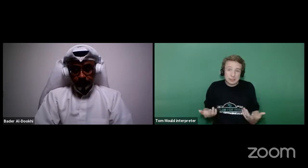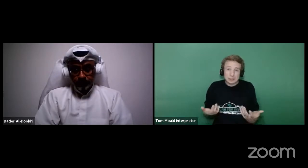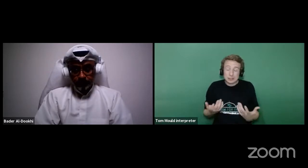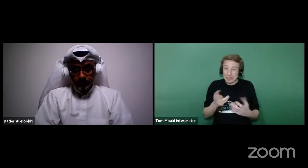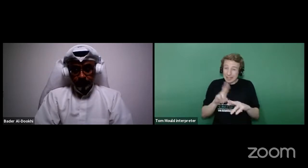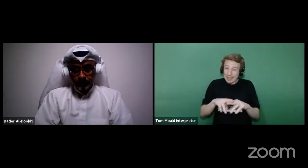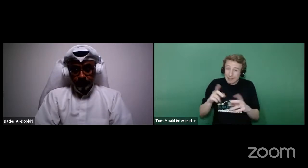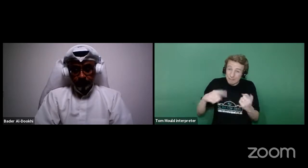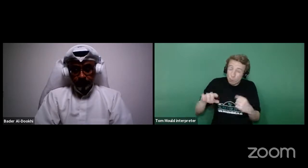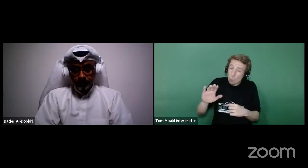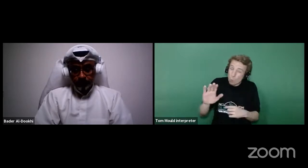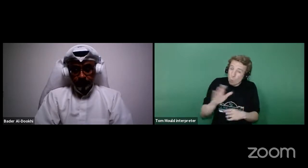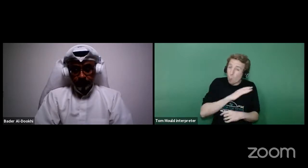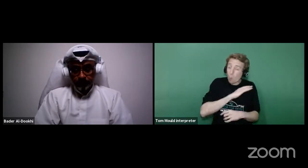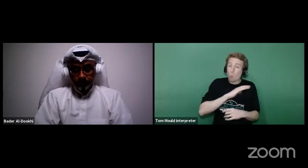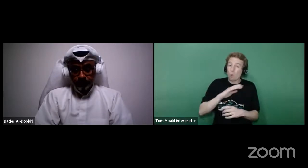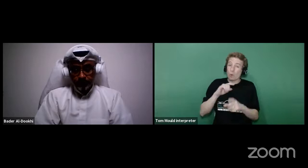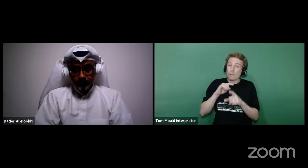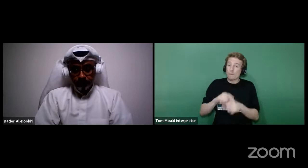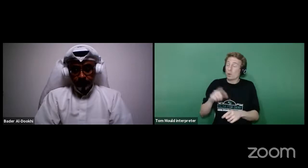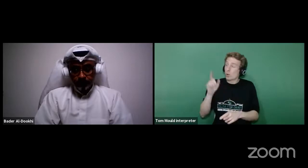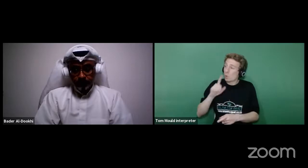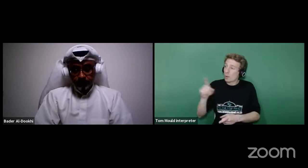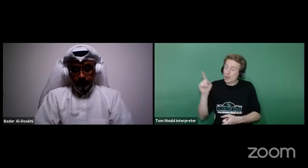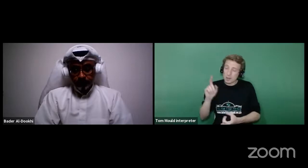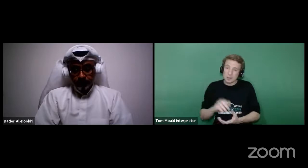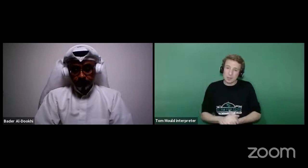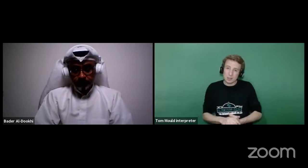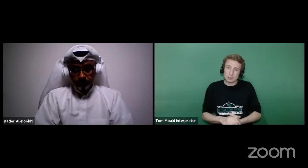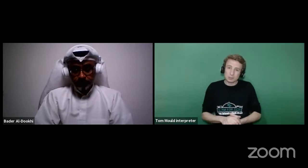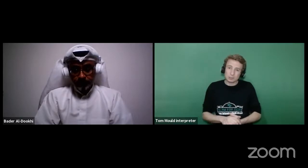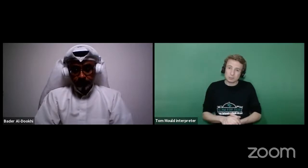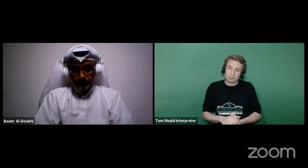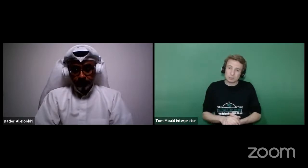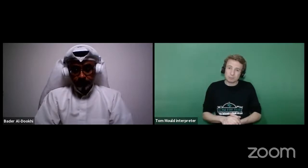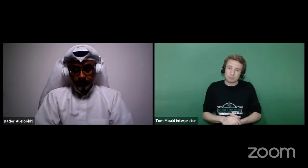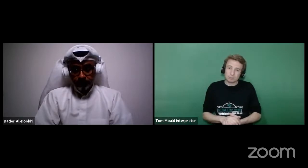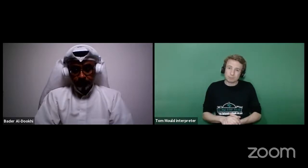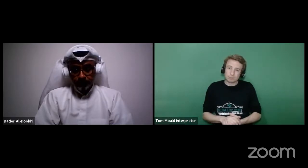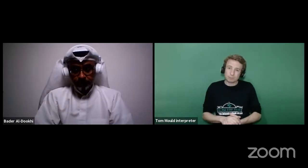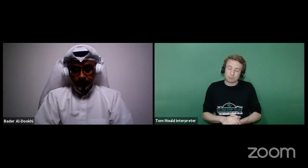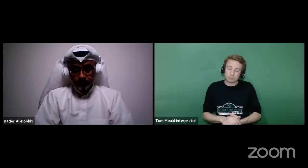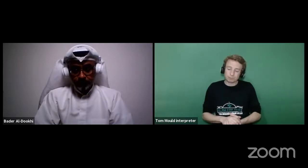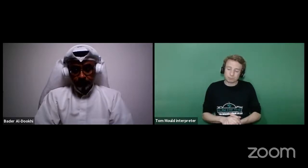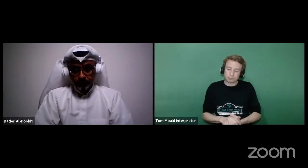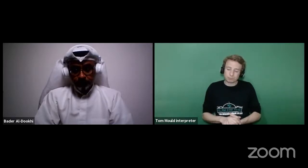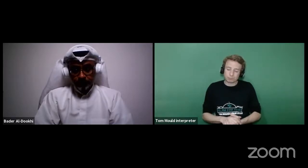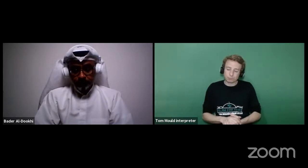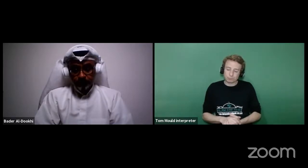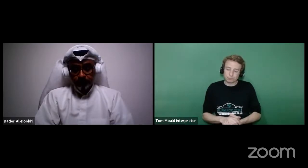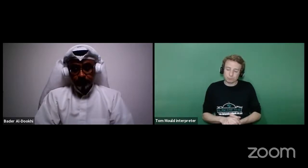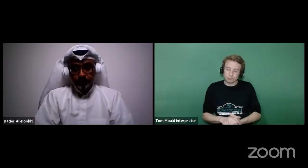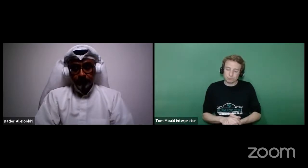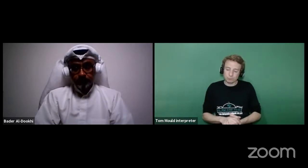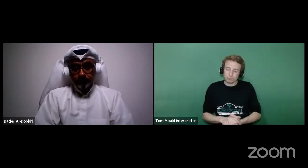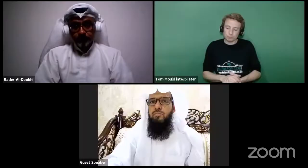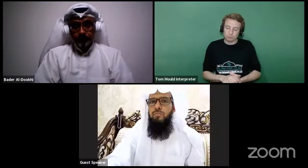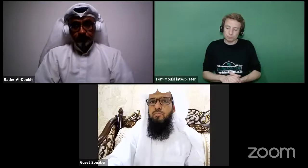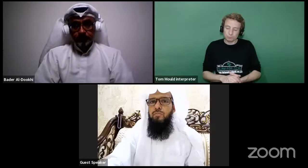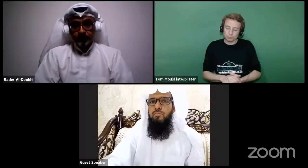sorted out their matters and their affairs. And yes,